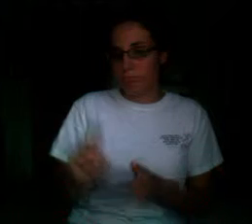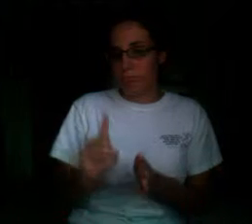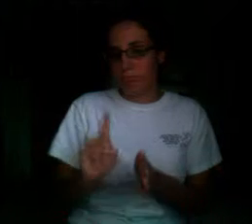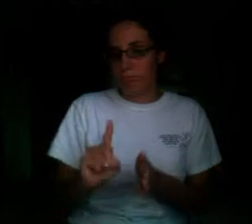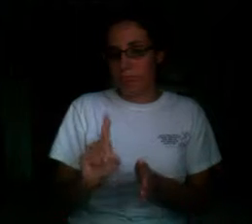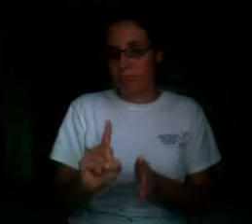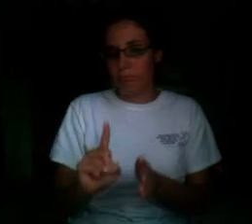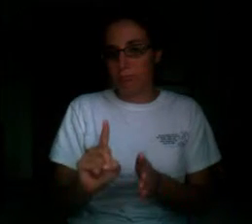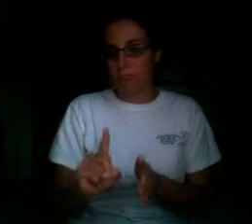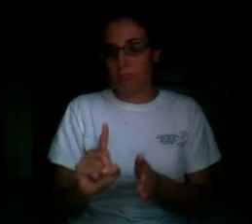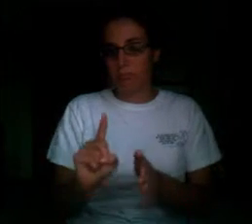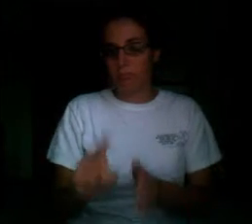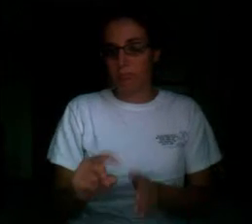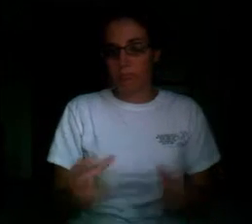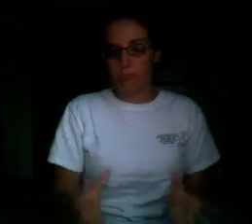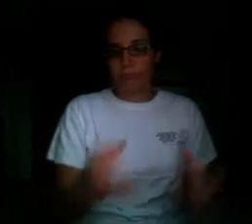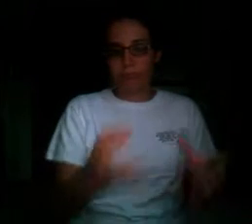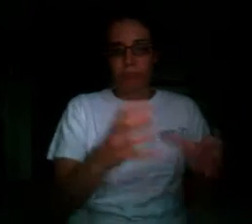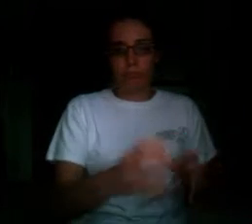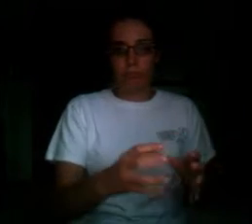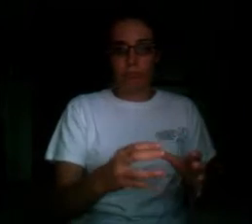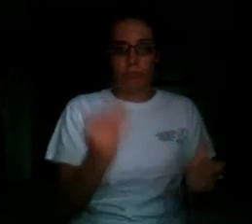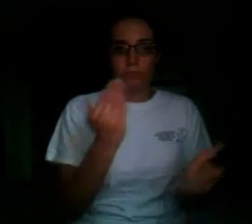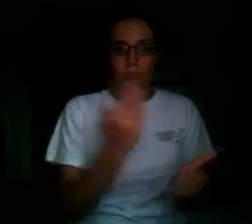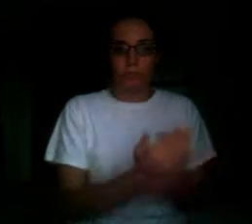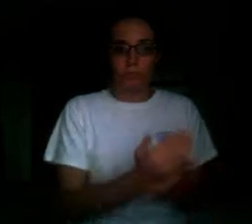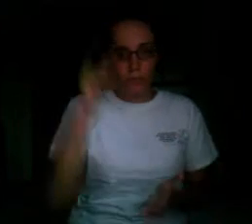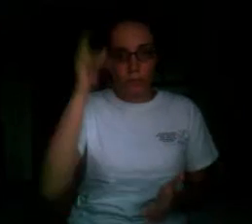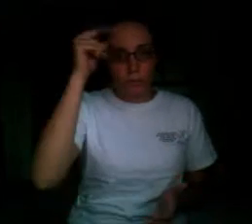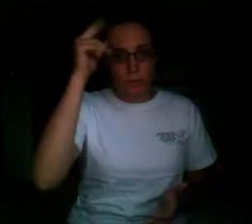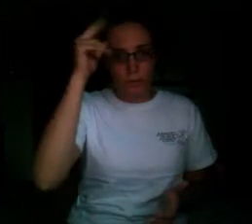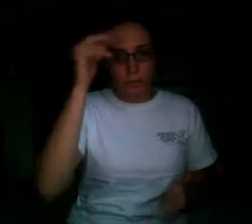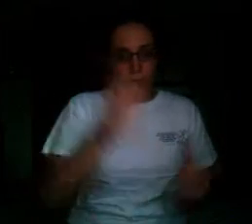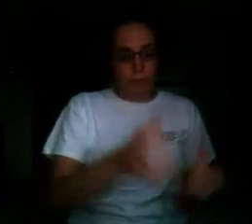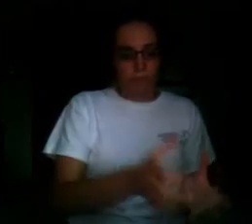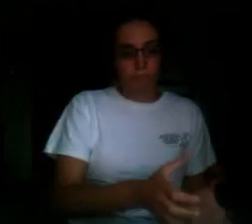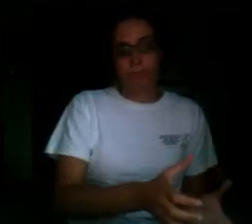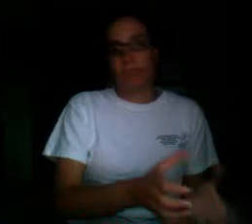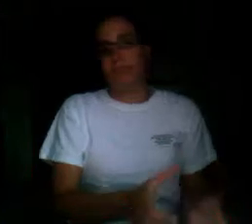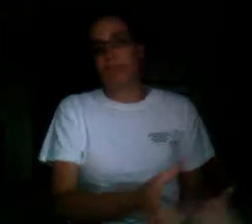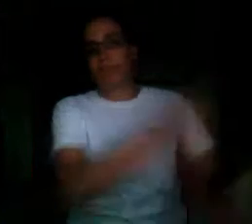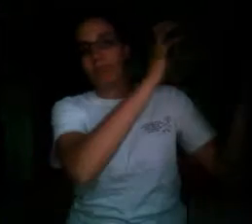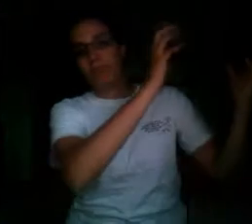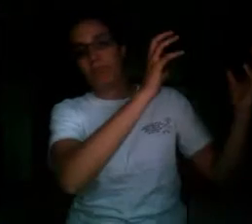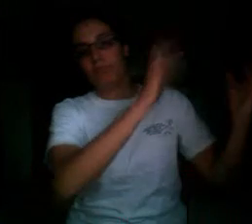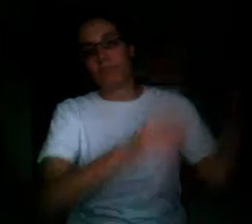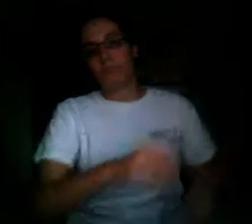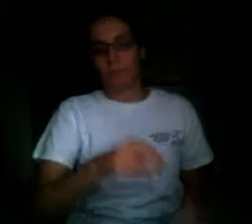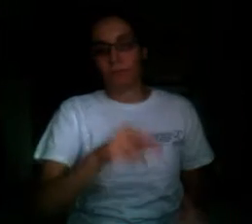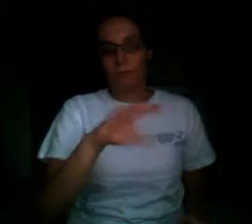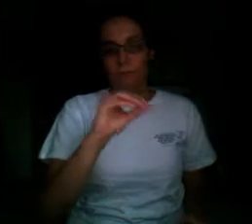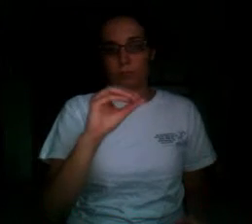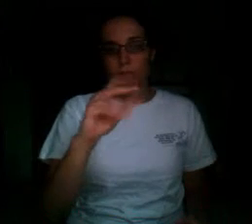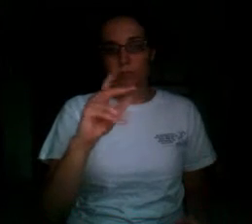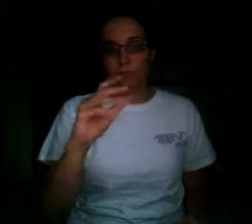every haycock, he stopped the horses and pitched the hay up into the hayrack. It came tumbling loosely over the high